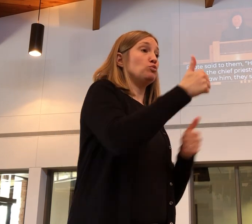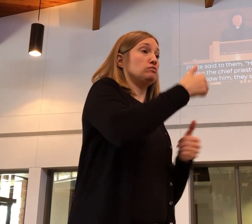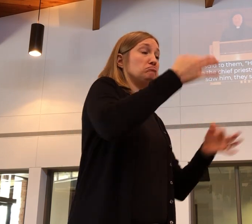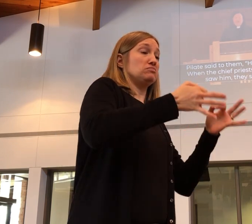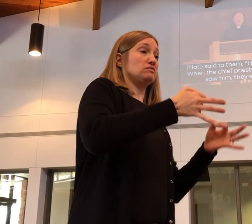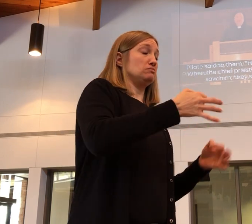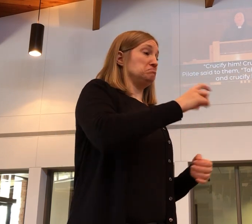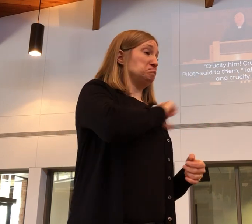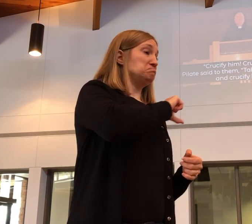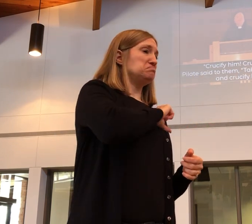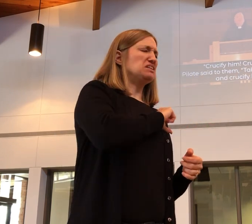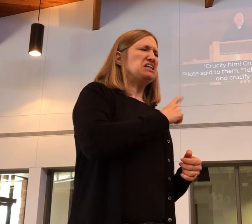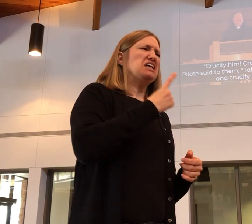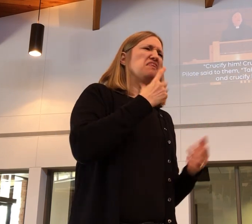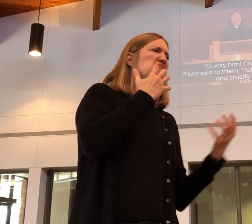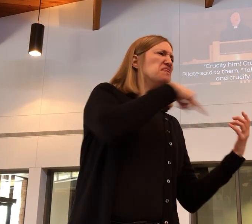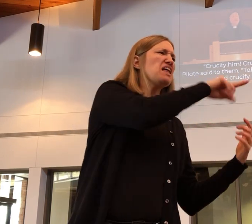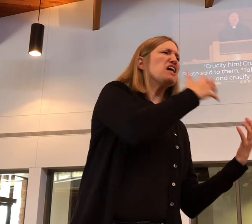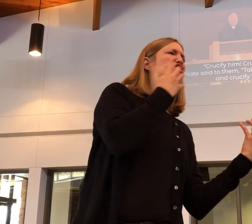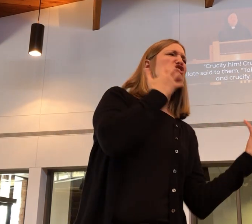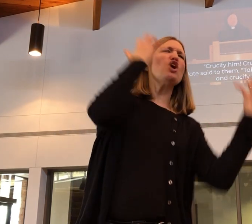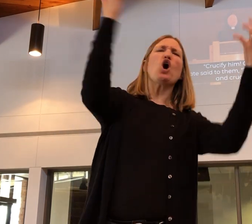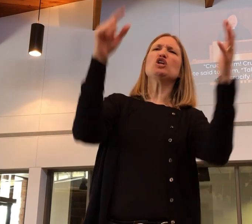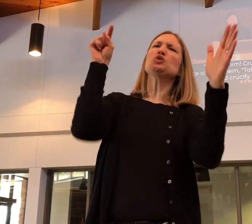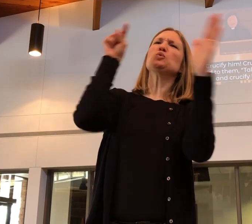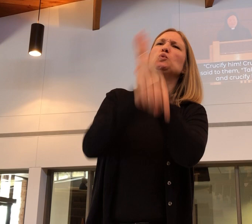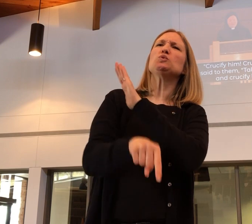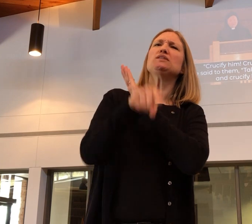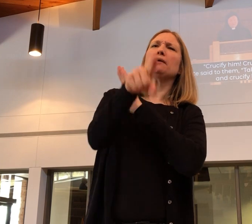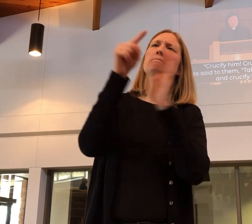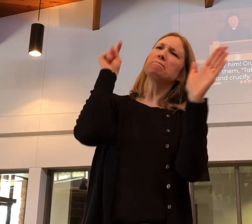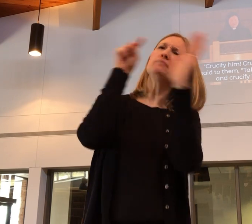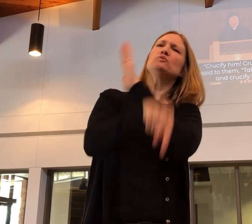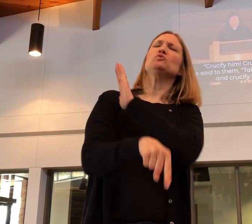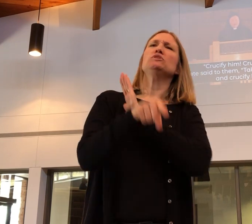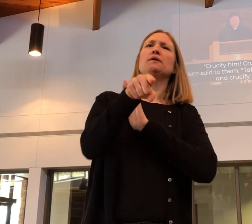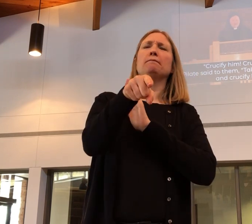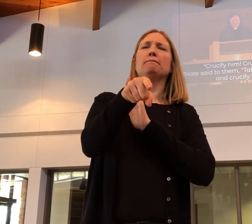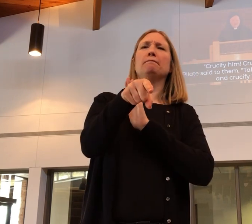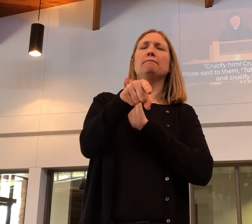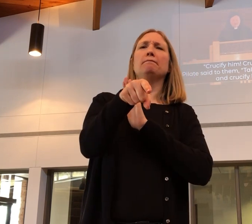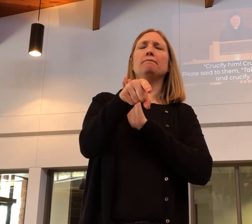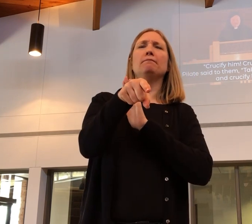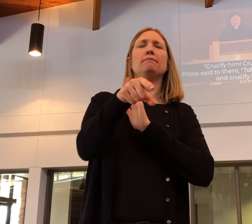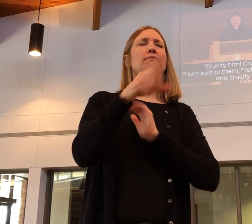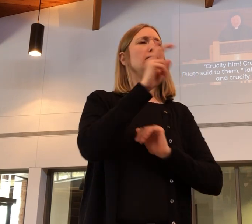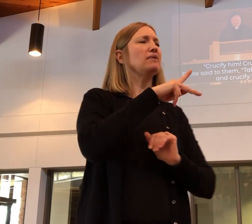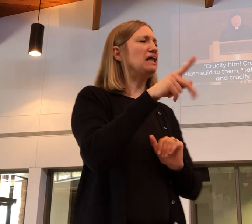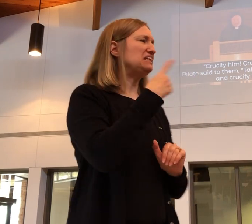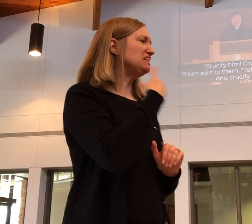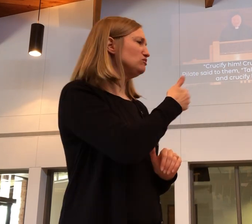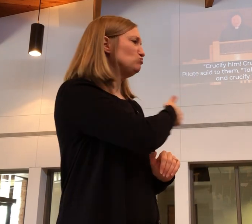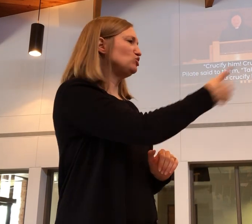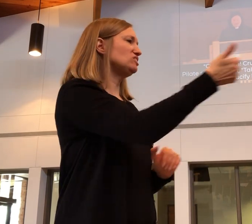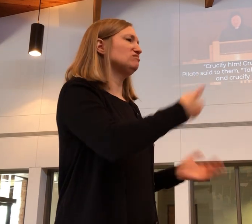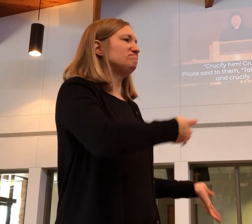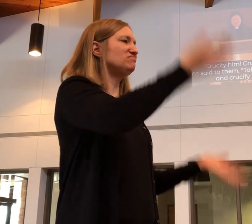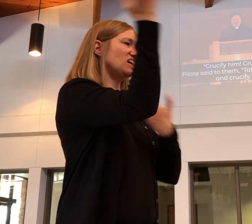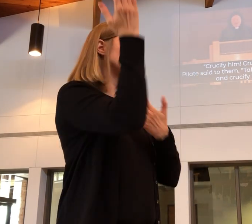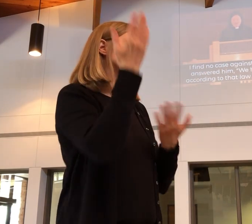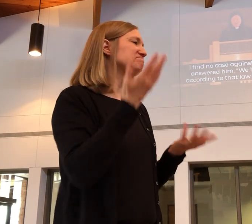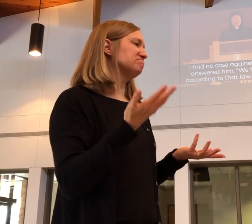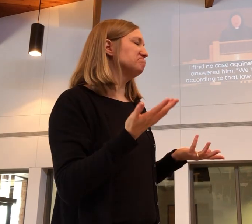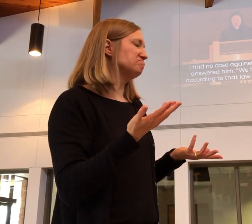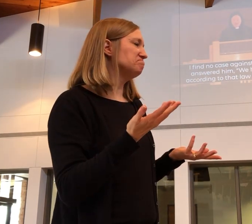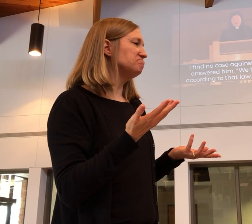him, they shouted, "Crucify him! Crucify him!" Pilate said to them, "Take him yourselves and